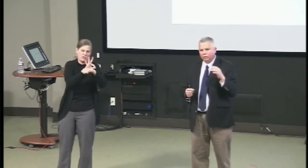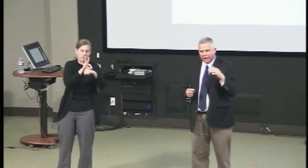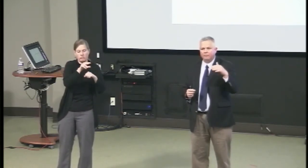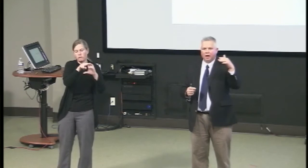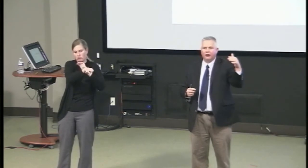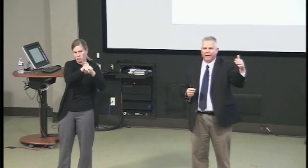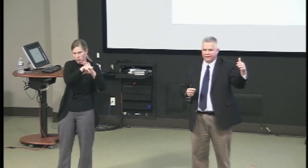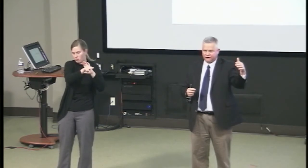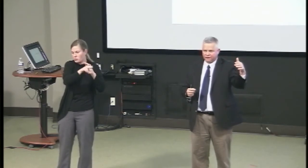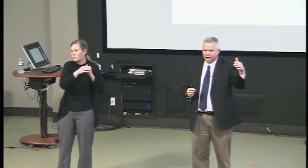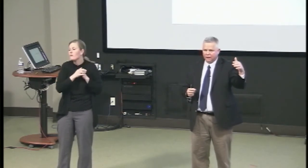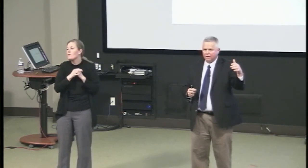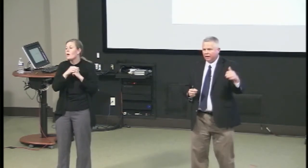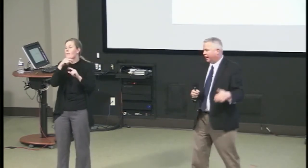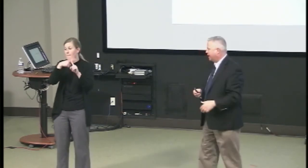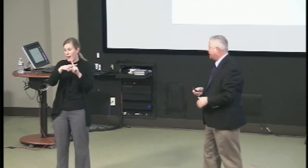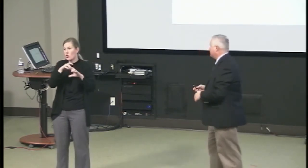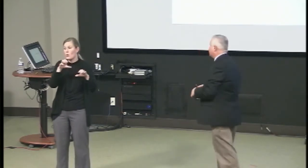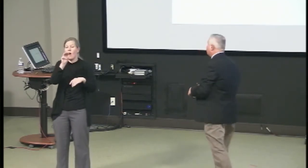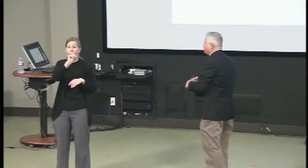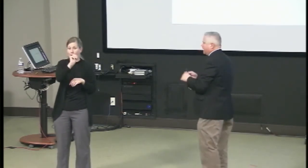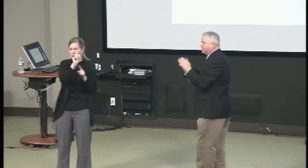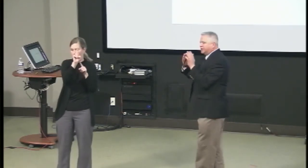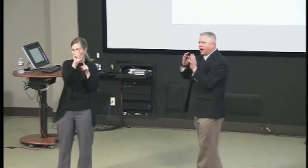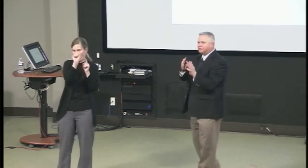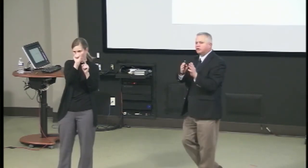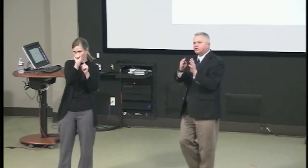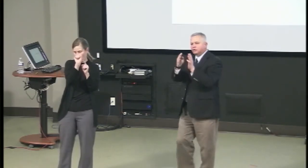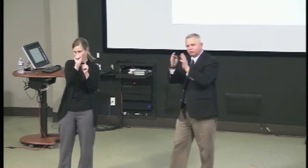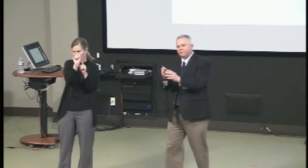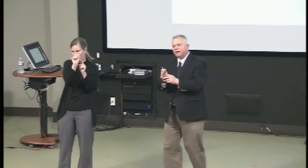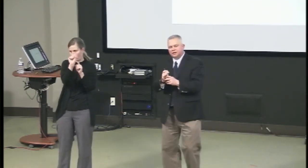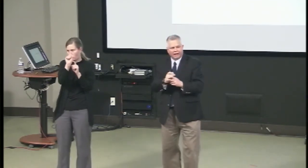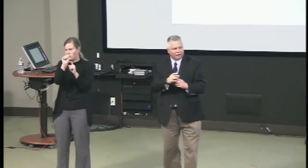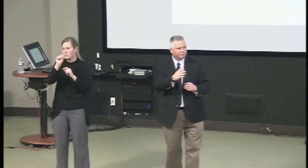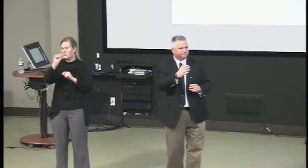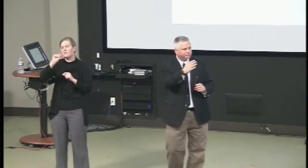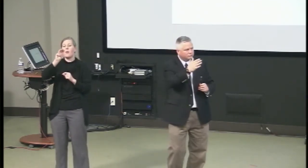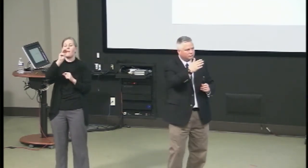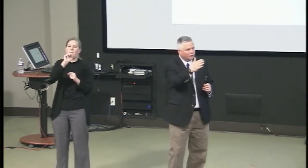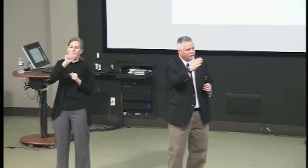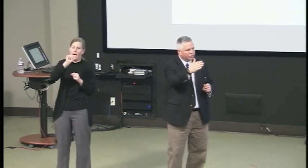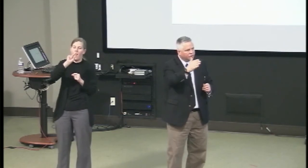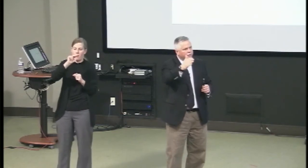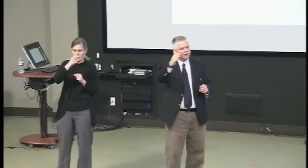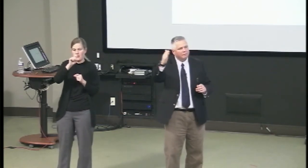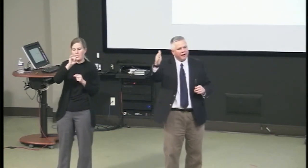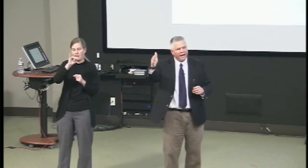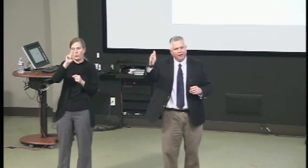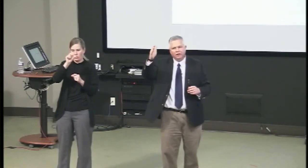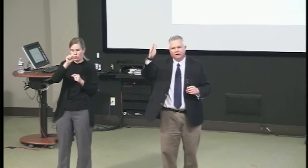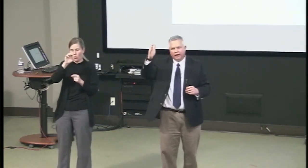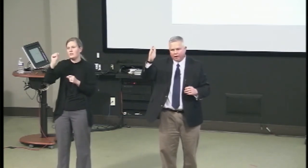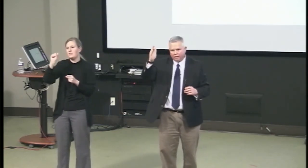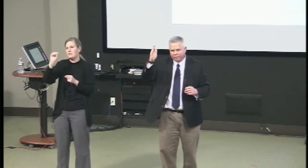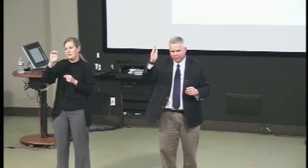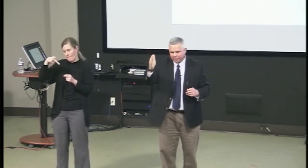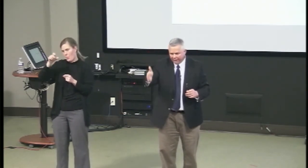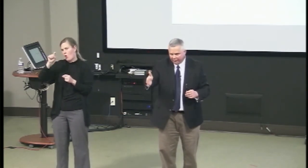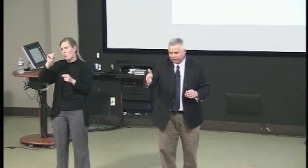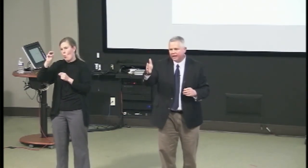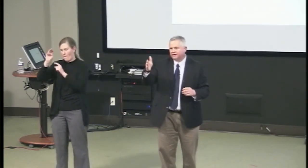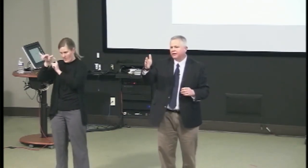spectroscopy, or MRS. And then at time 2, 12 months later, the children come back and